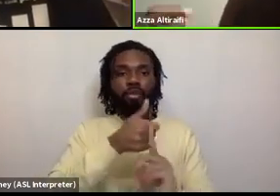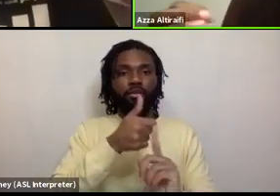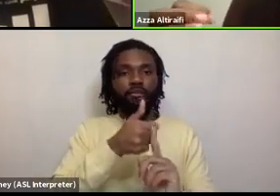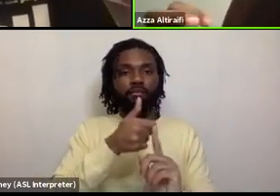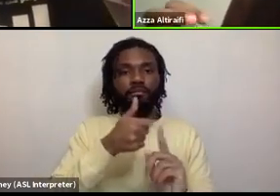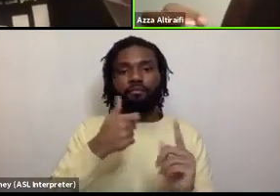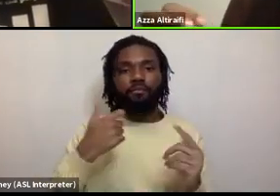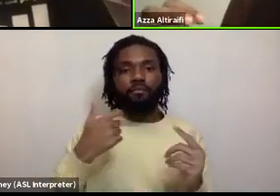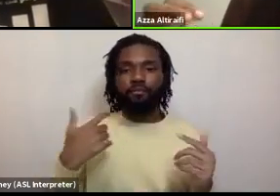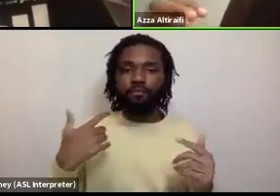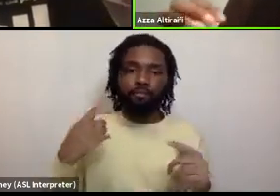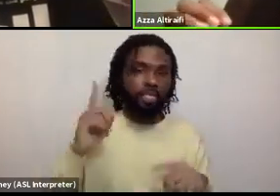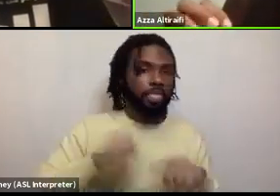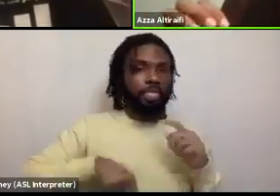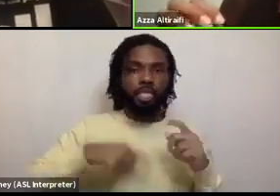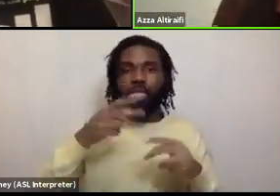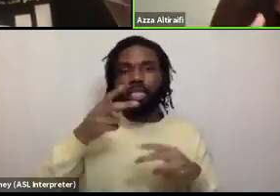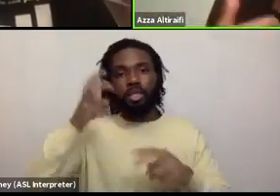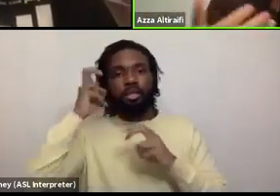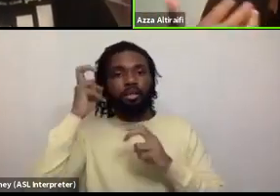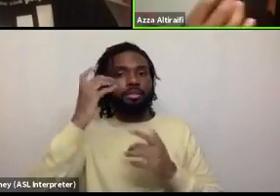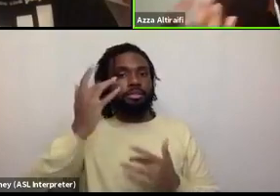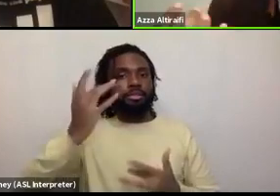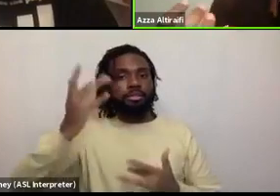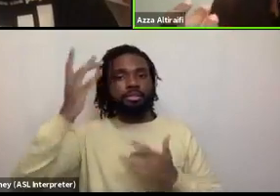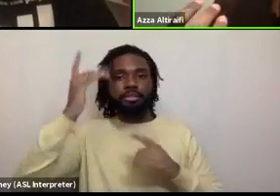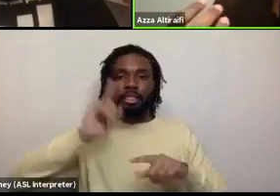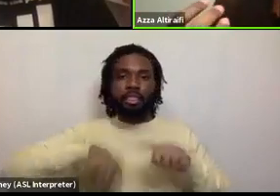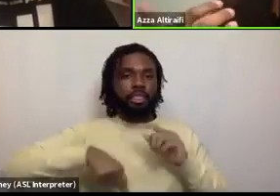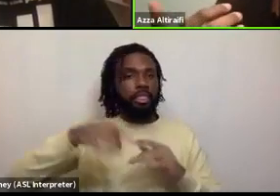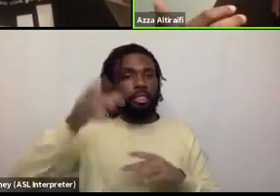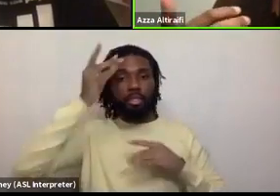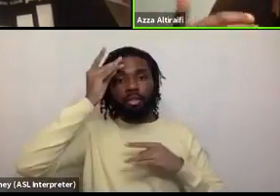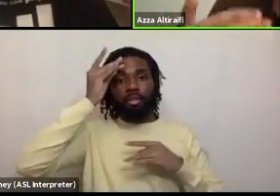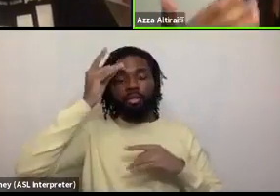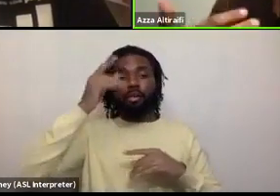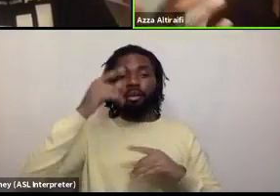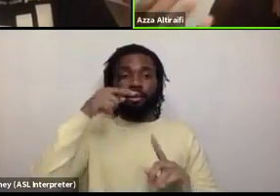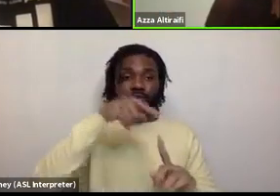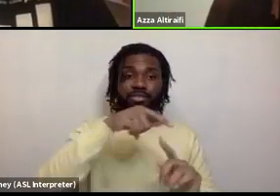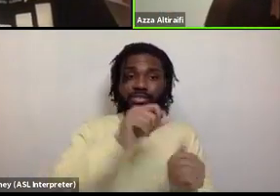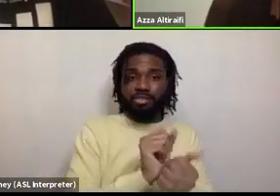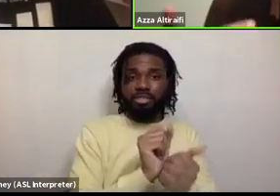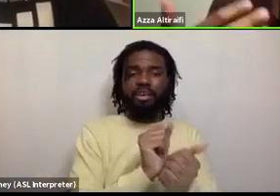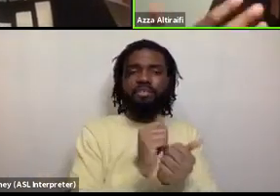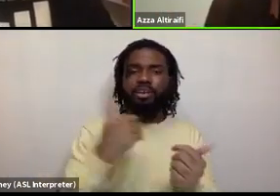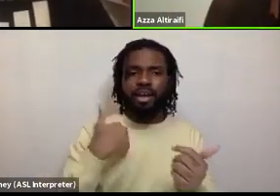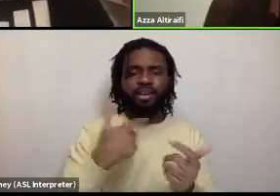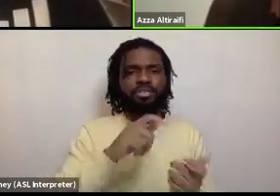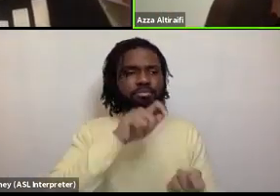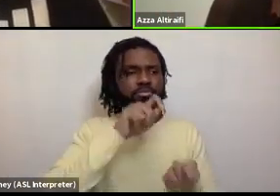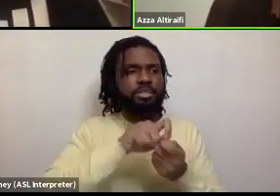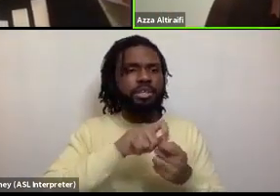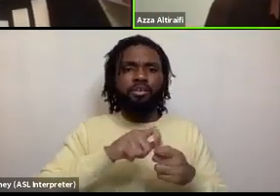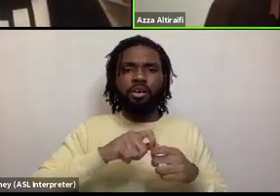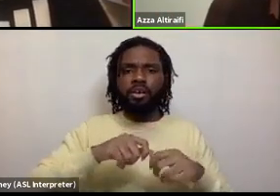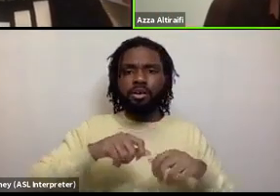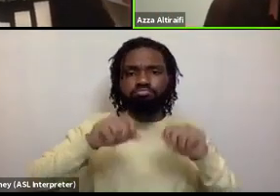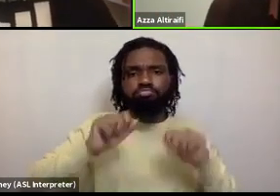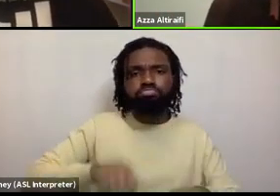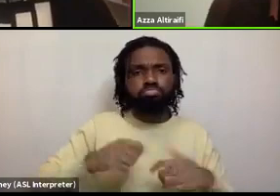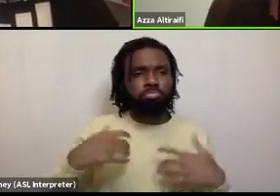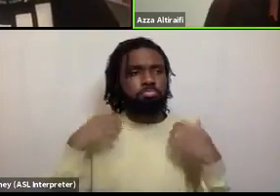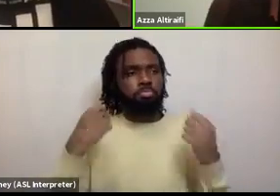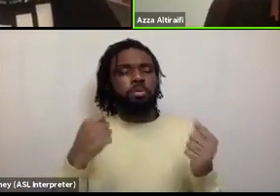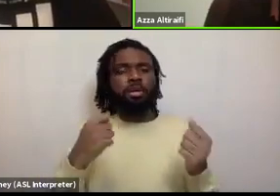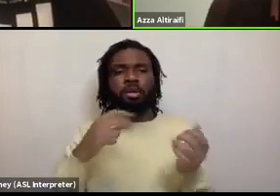disease, and that they had particular abilities that were used to justify the conditions of their confinement